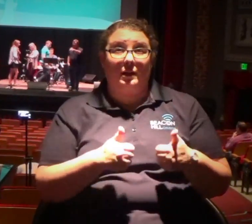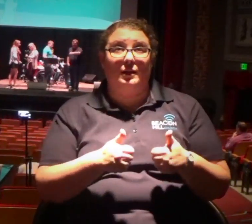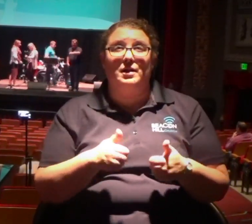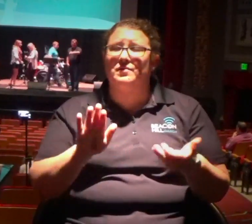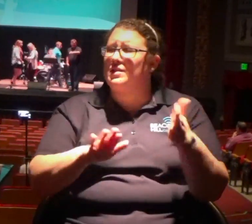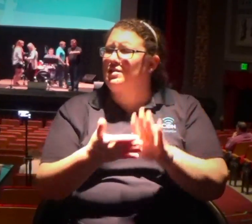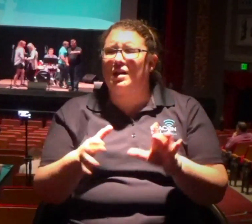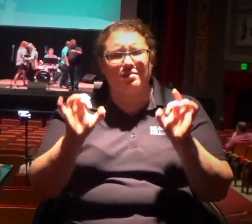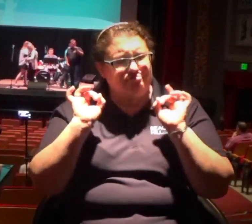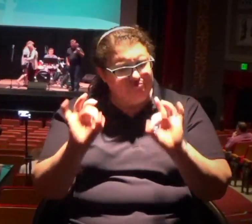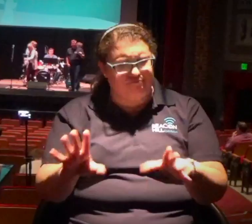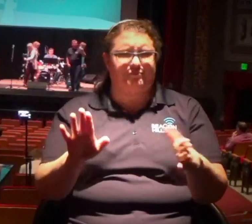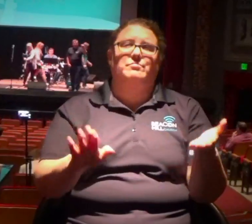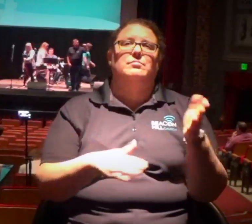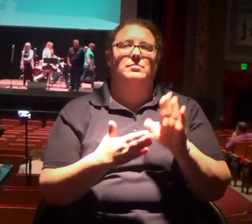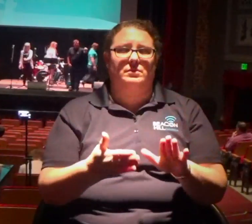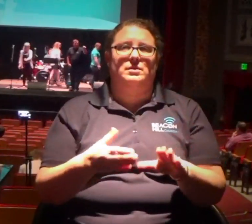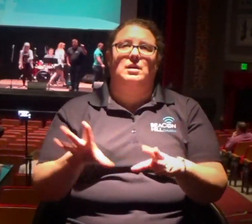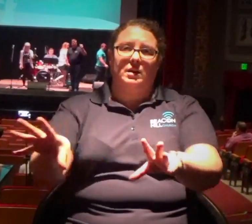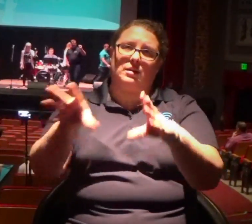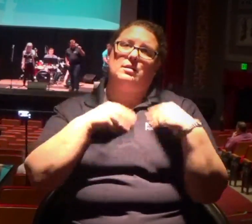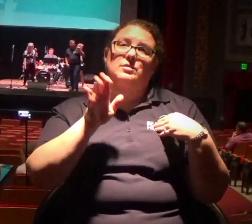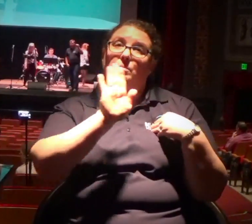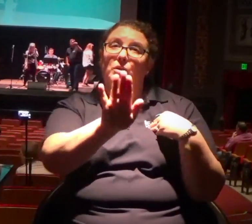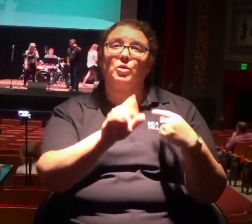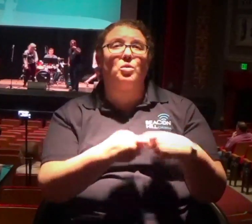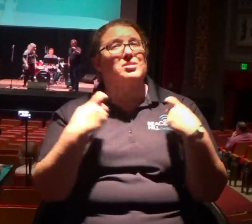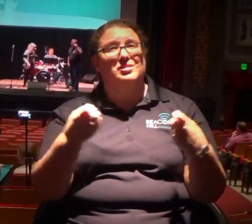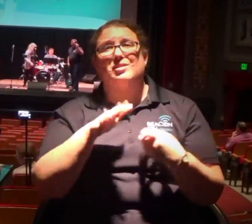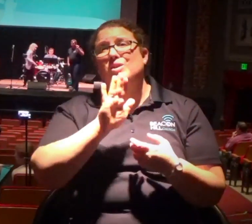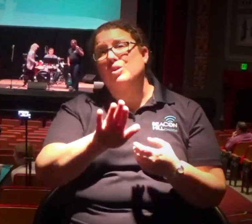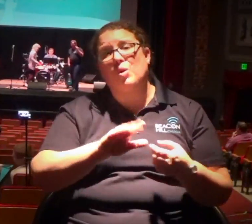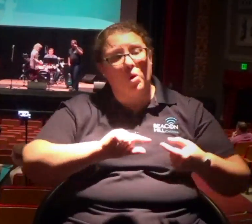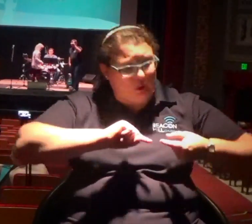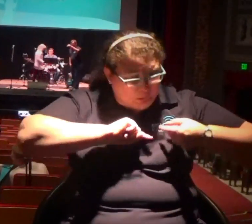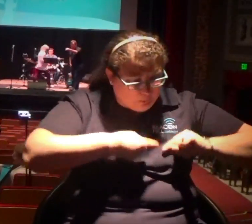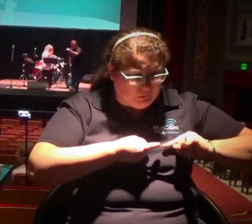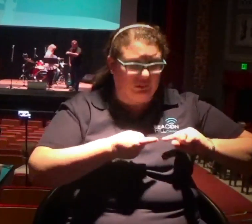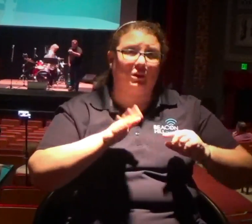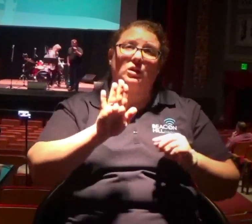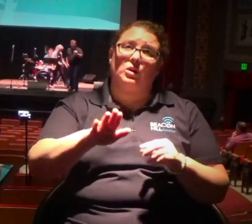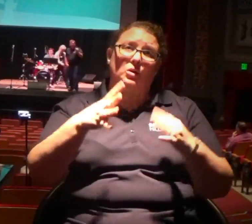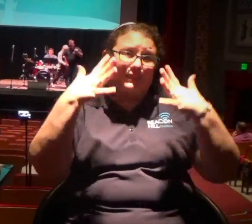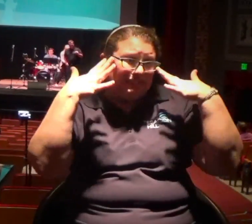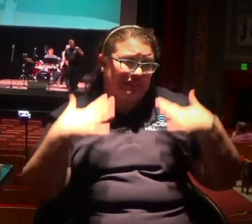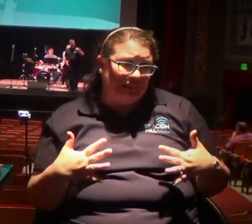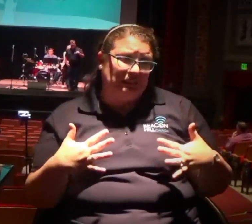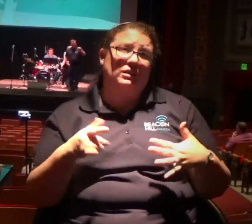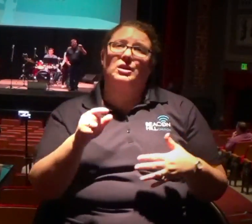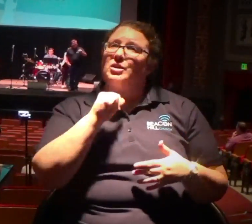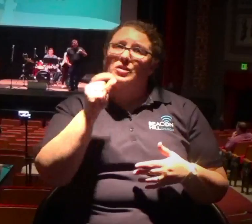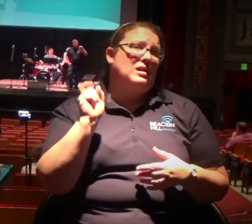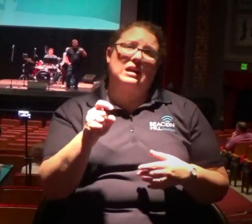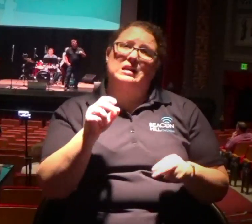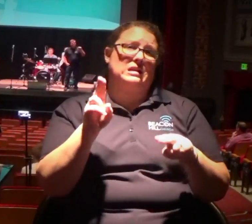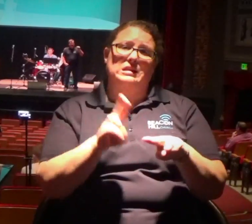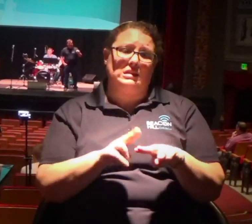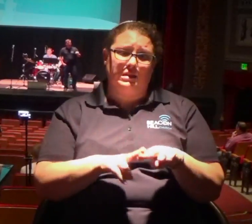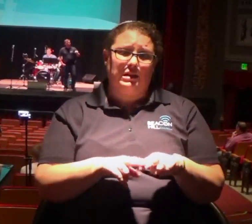death. He took on your sins. He bore your grief. You bore your sorrows. You don't need to sit there and carry burdens anymore,